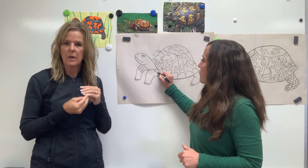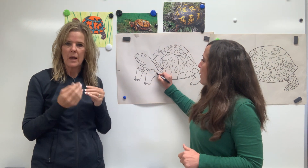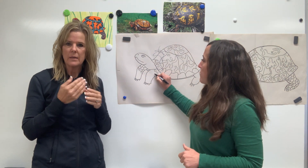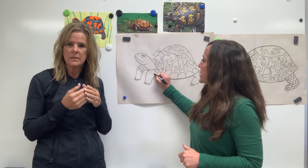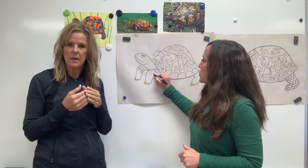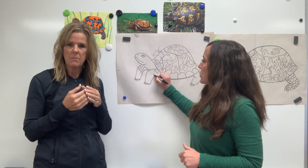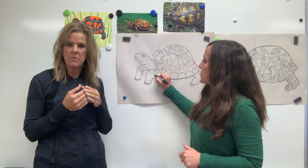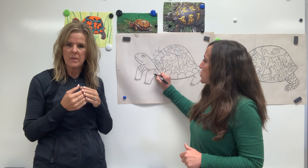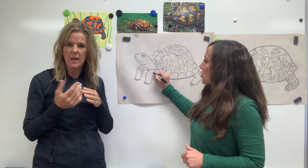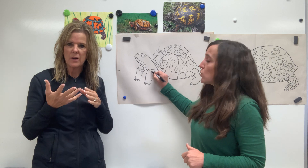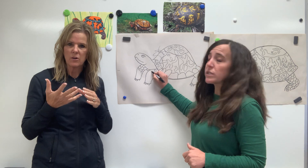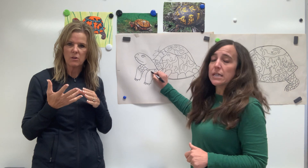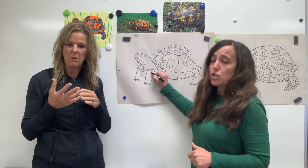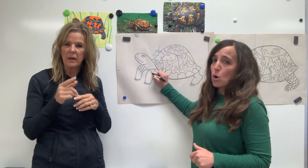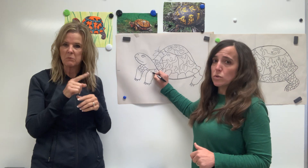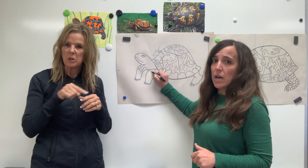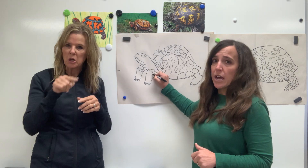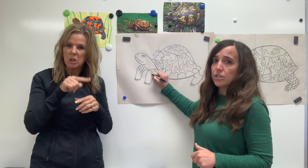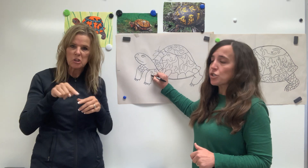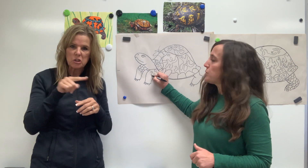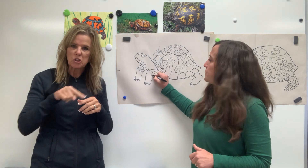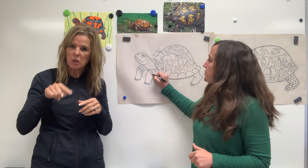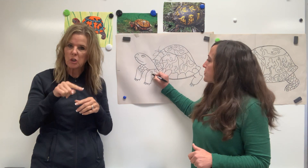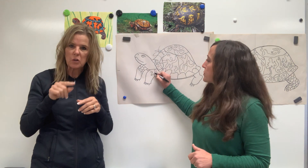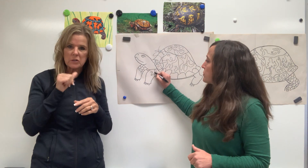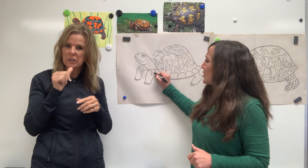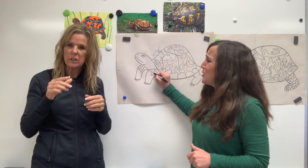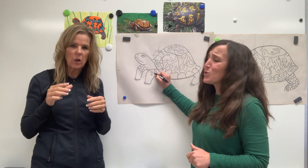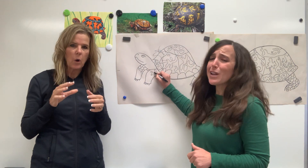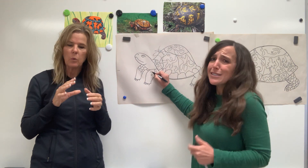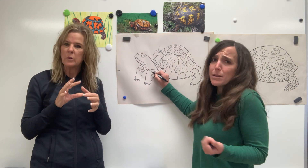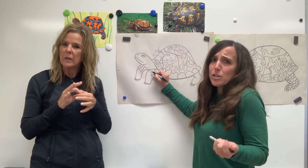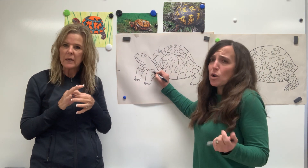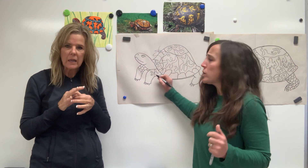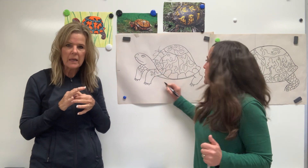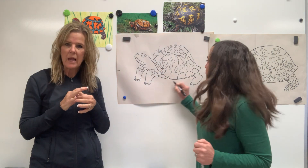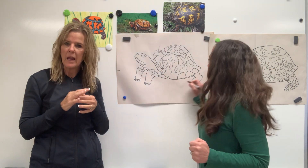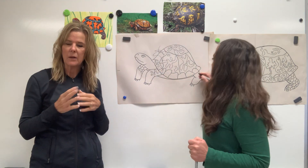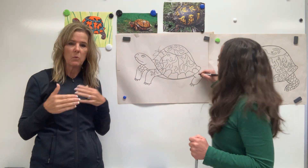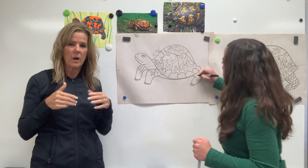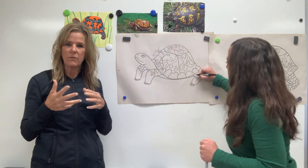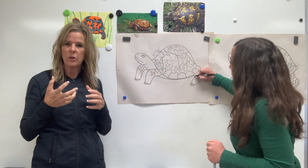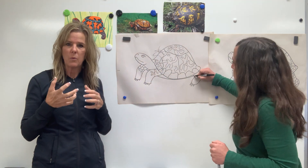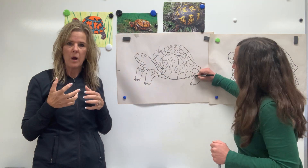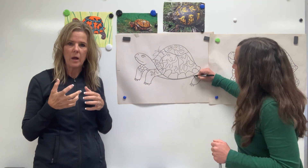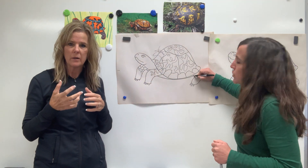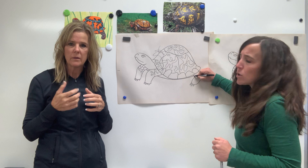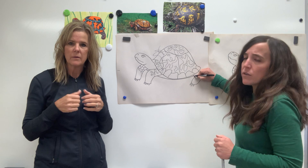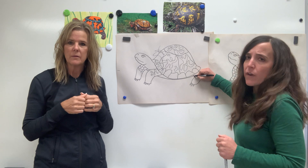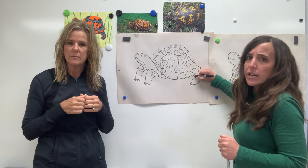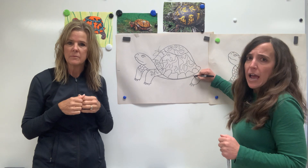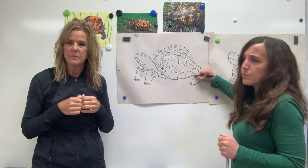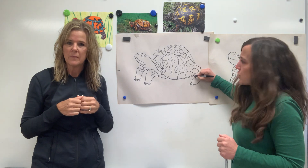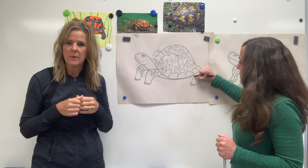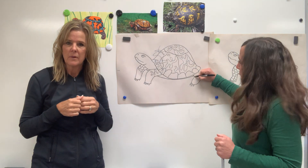are rough, bumpy sort of circles that don't touch. You could add something totally different. You could add more of